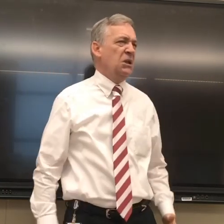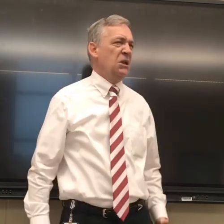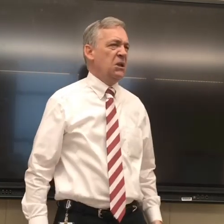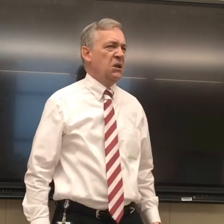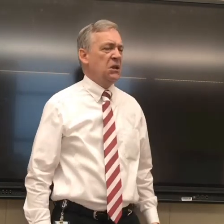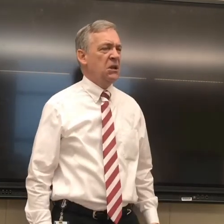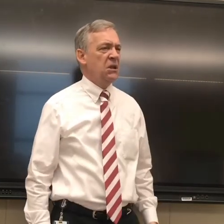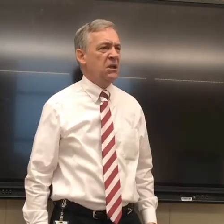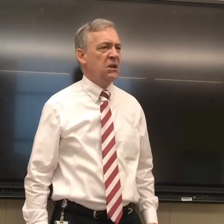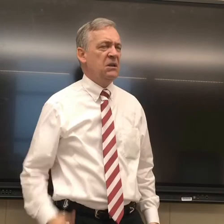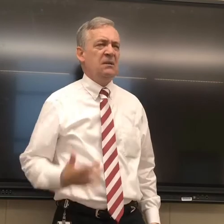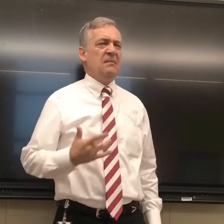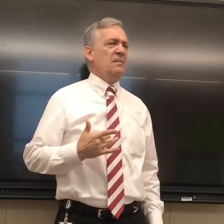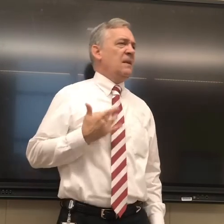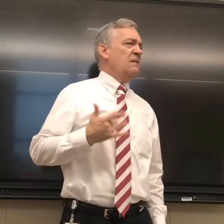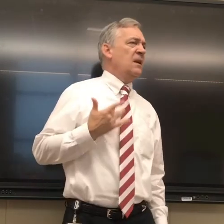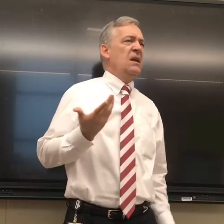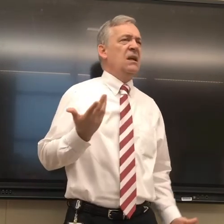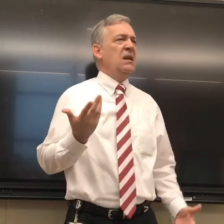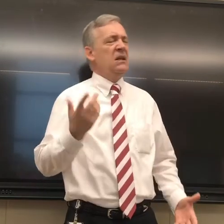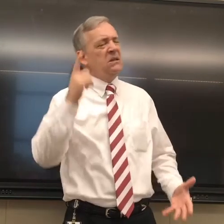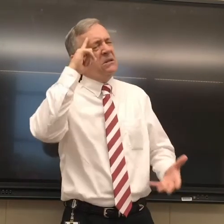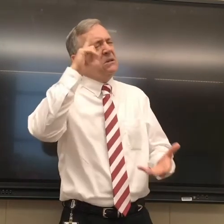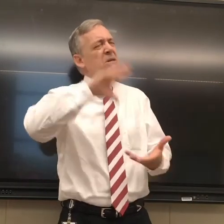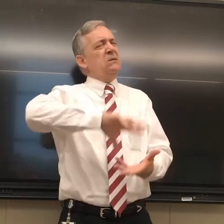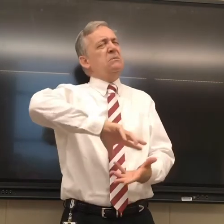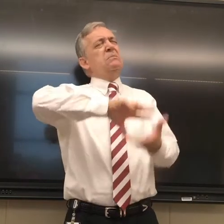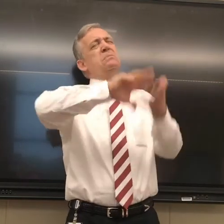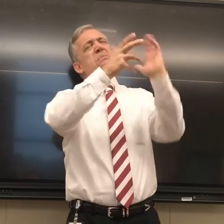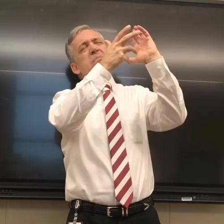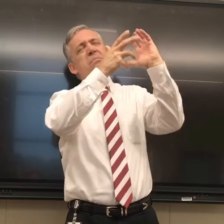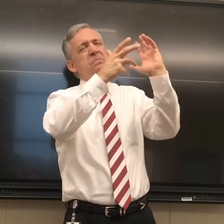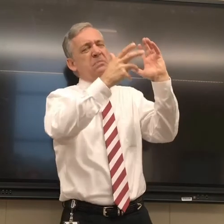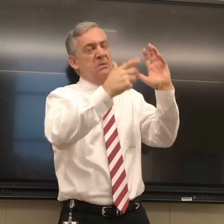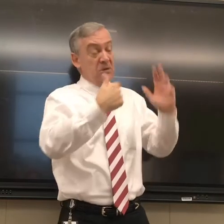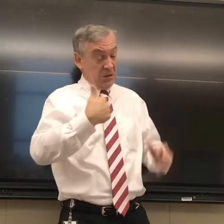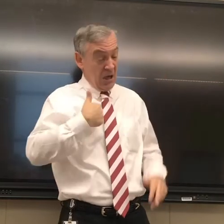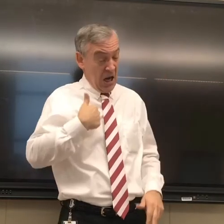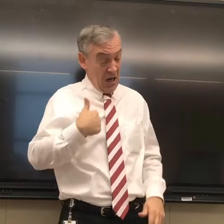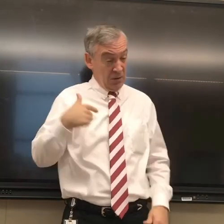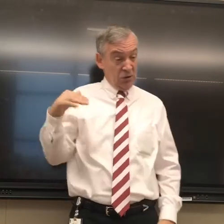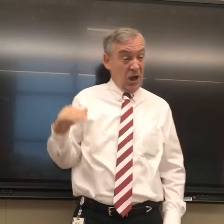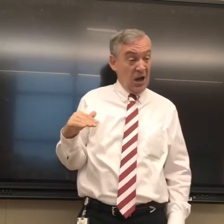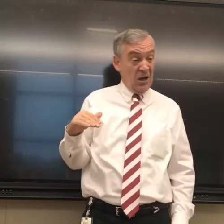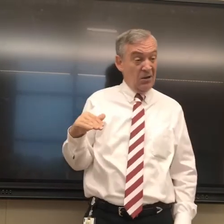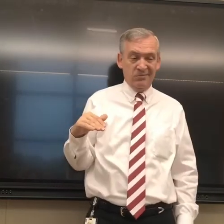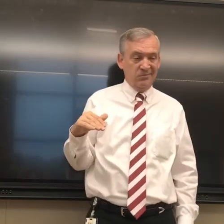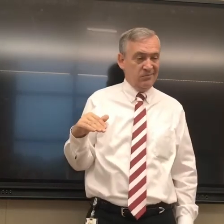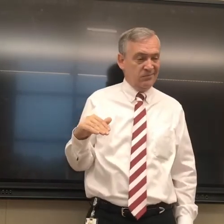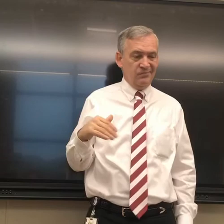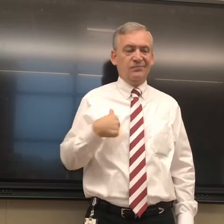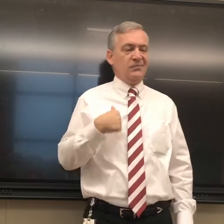the bewilderment of being neither child nor woman, and yet both at